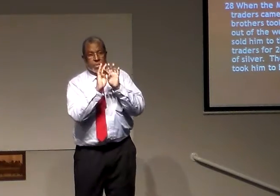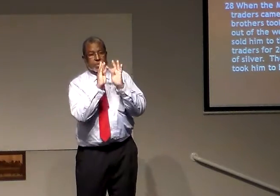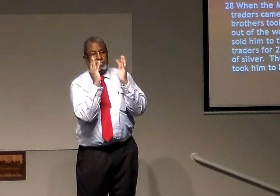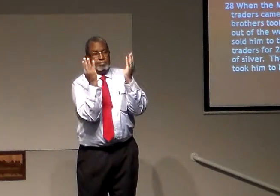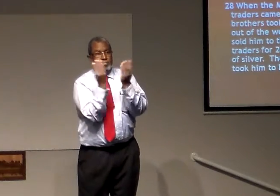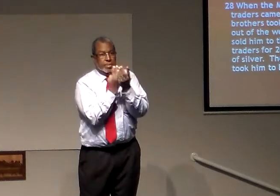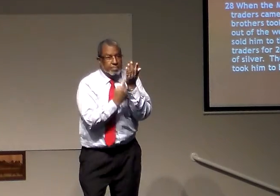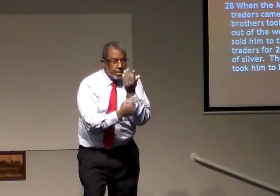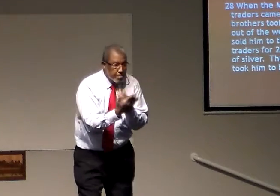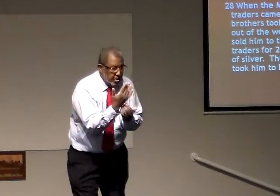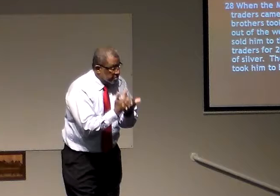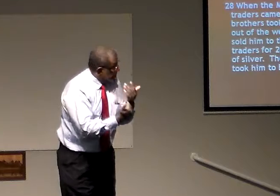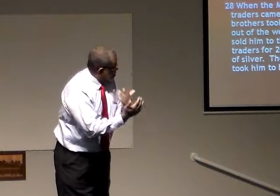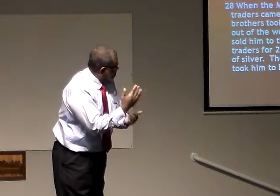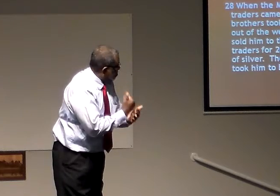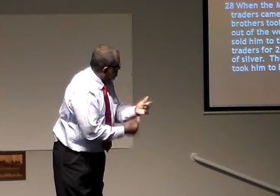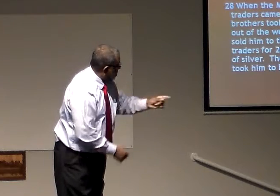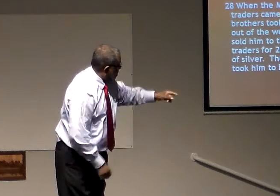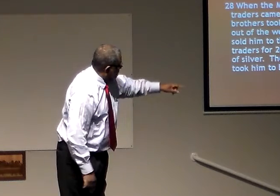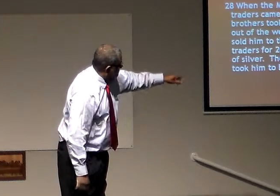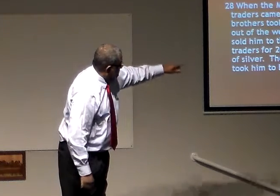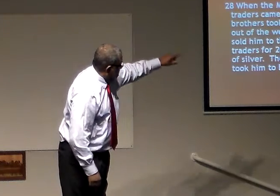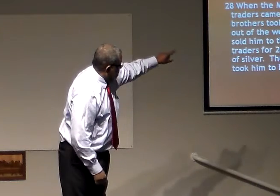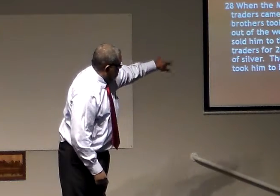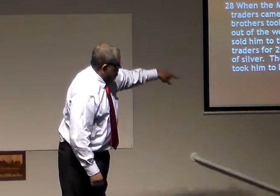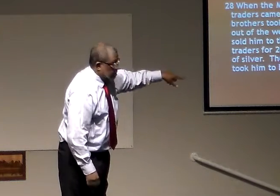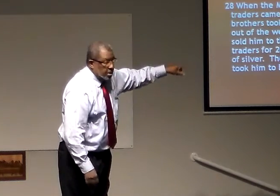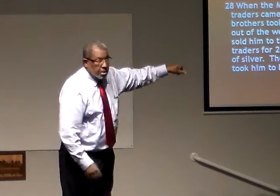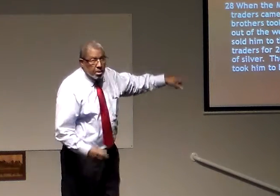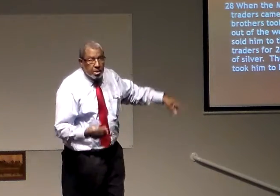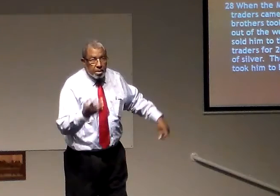and take him to sell.